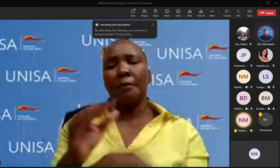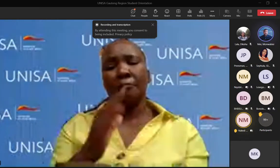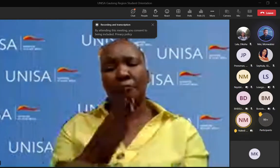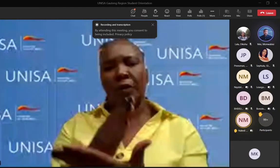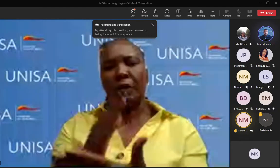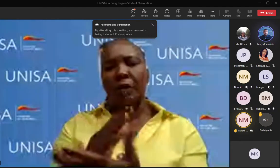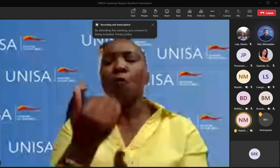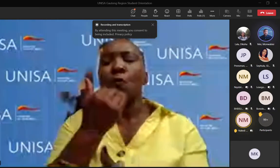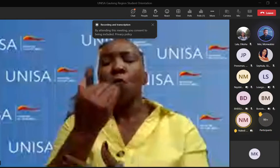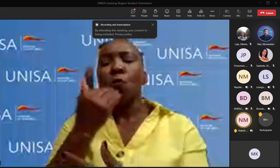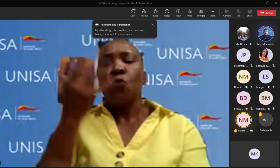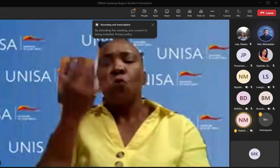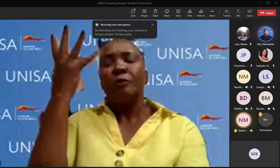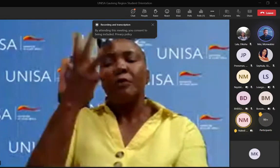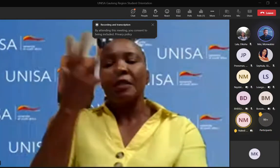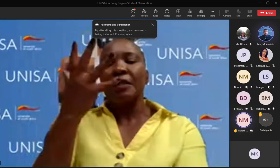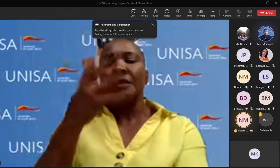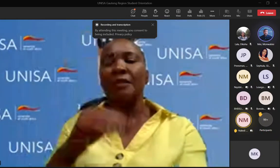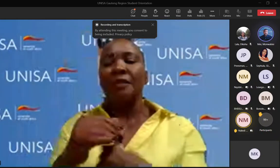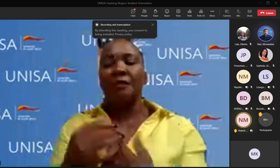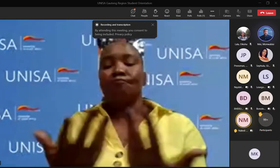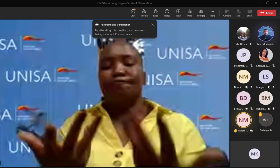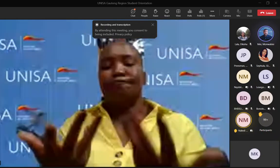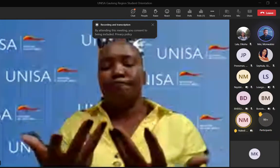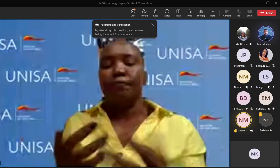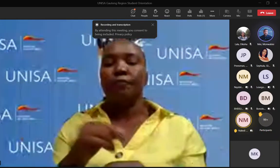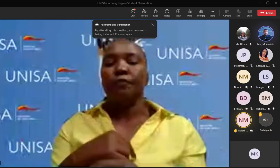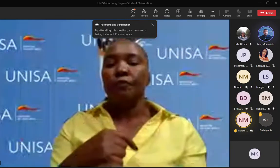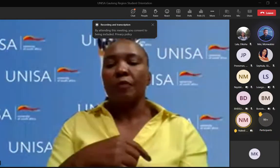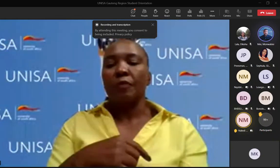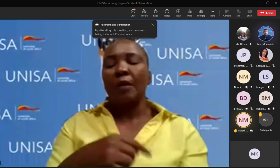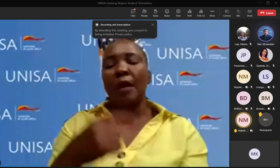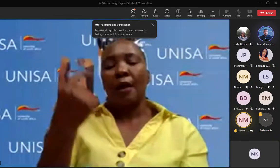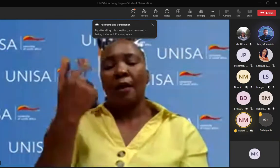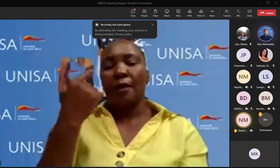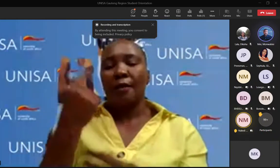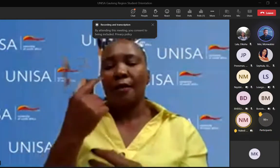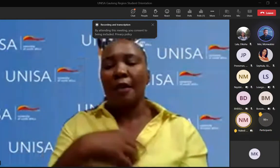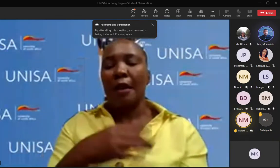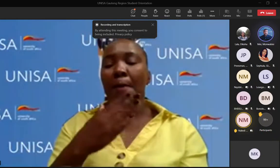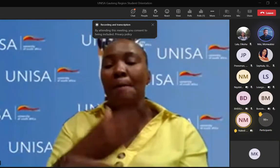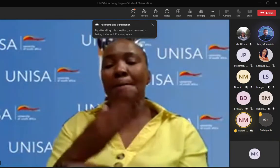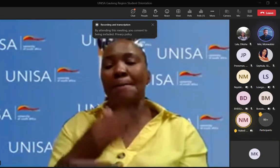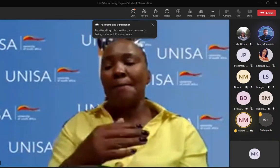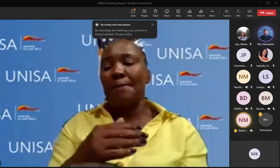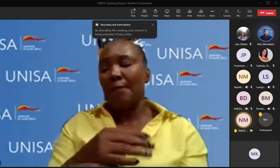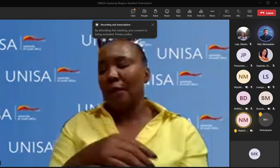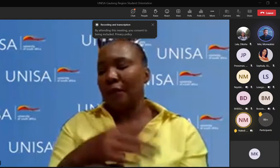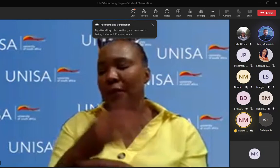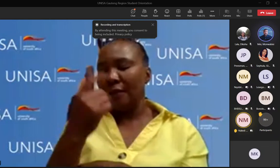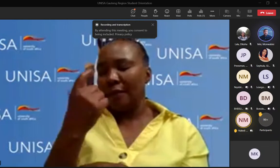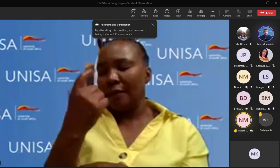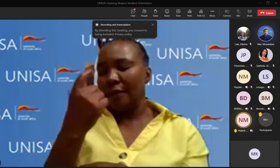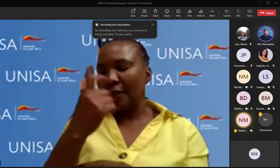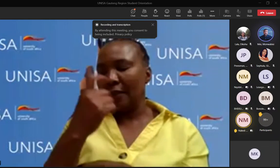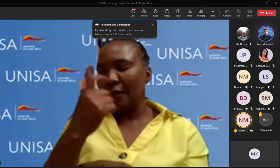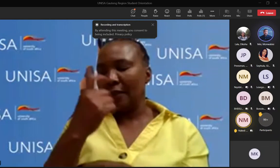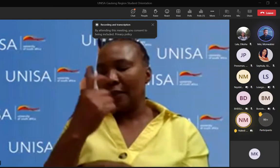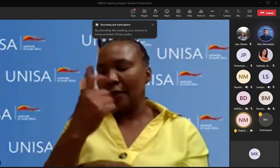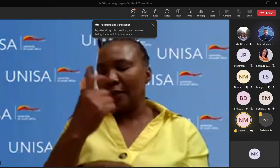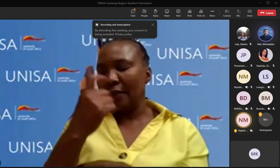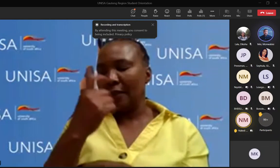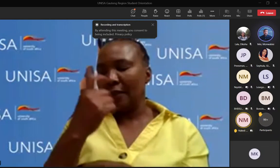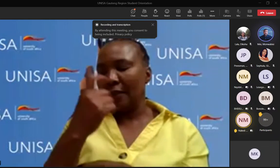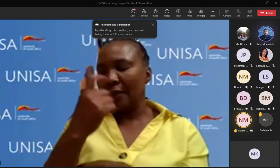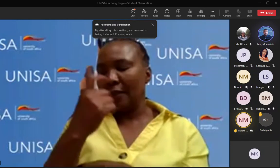presenting you know I I hope I'm clear and I make sense in that regard okay this is what's gonna happen already we should have